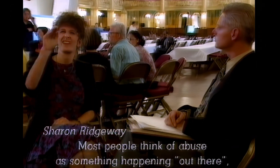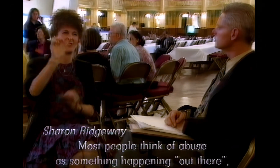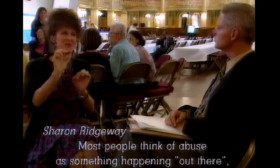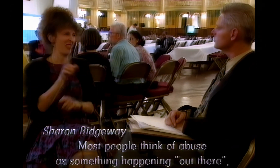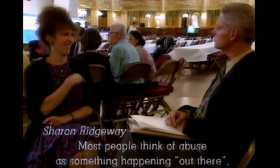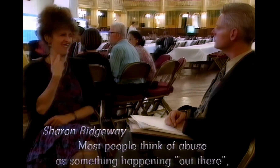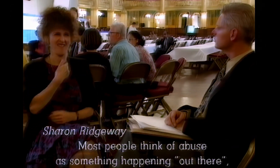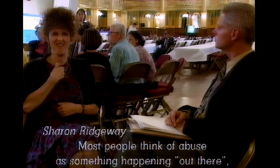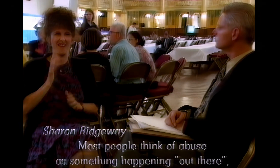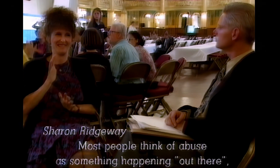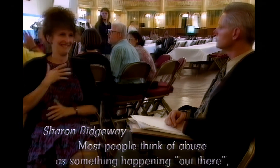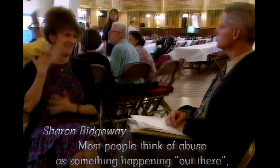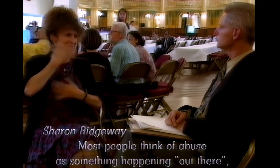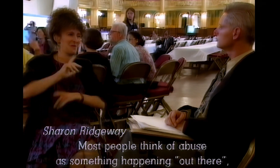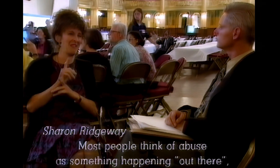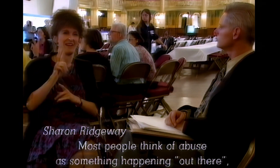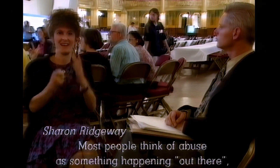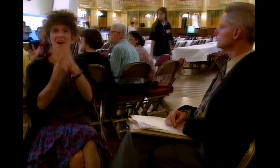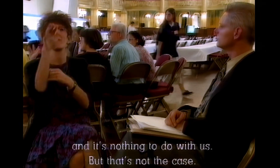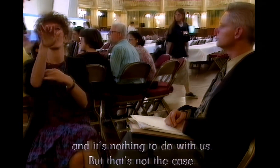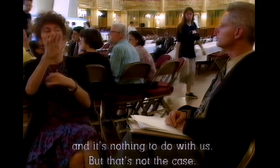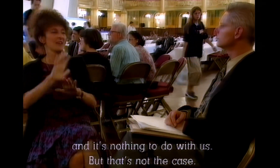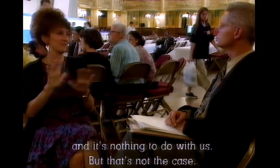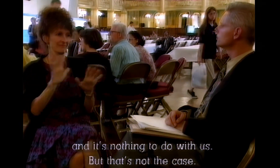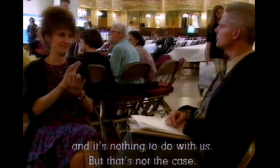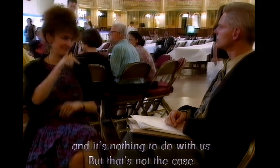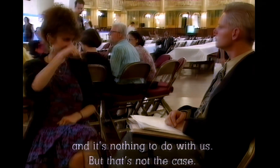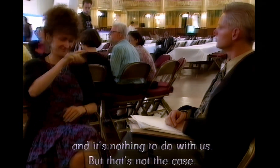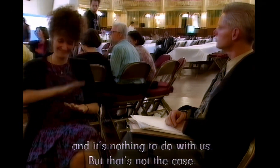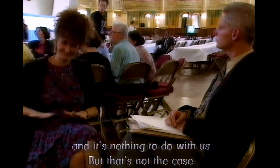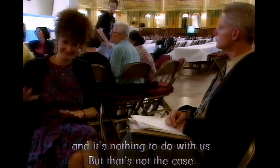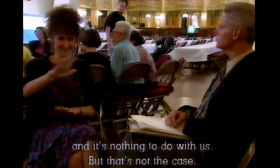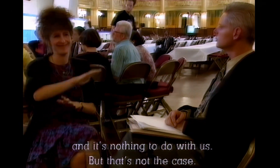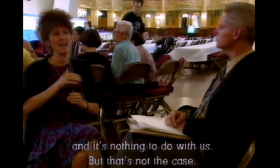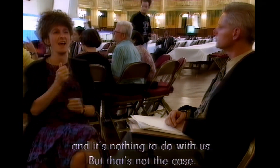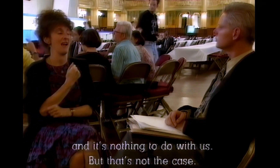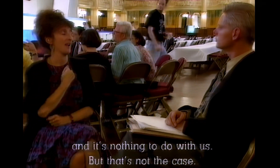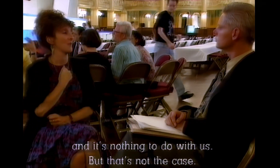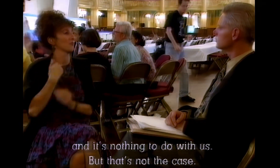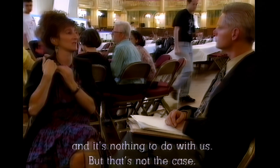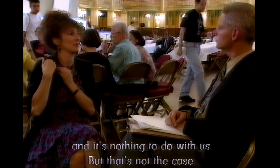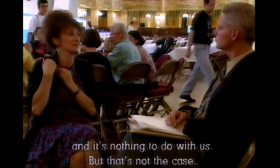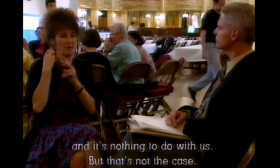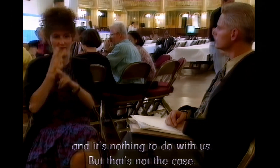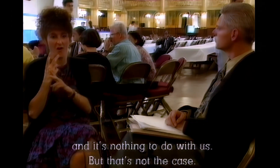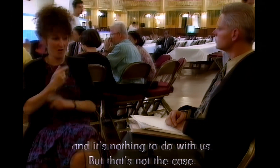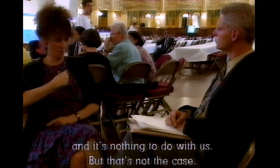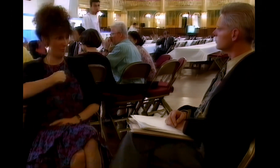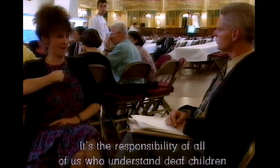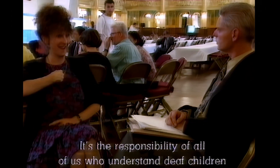something happening out there, and it's nothing to do with us, so we don't worry about it. But of course that's not the case. It's the